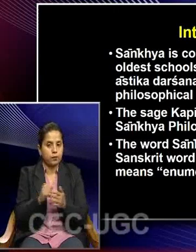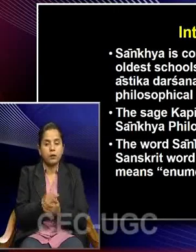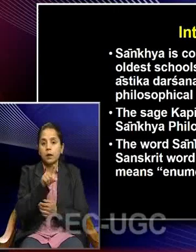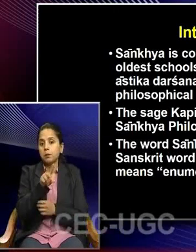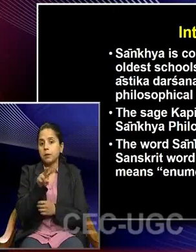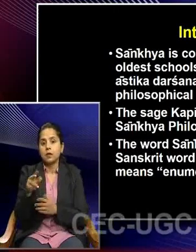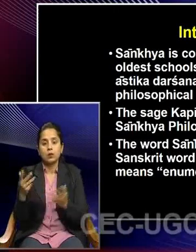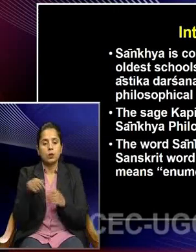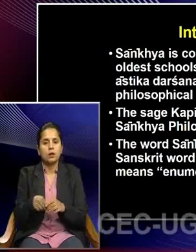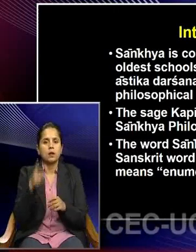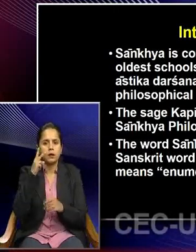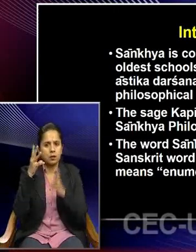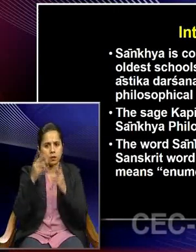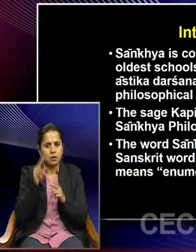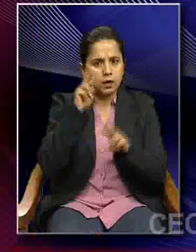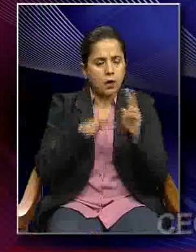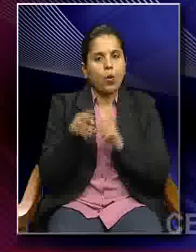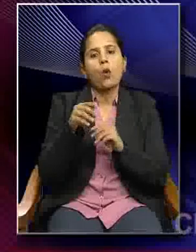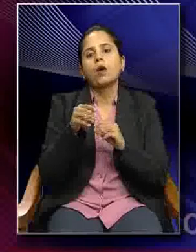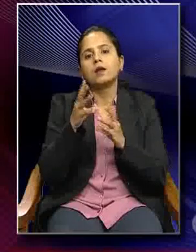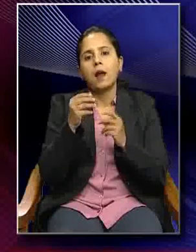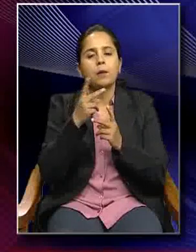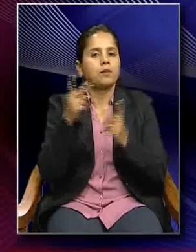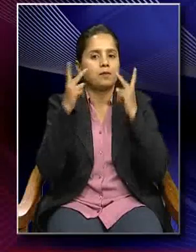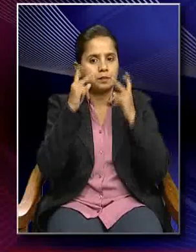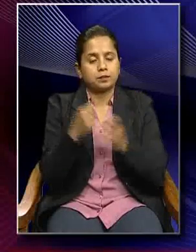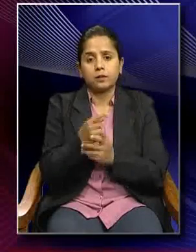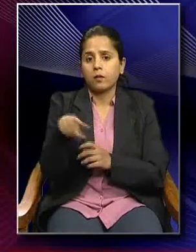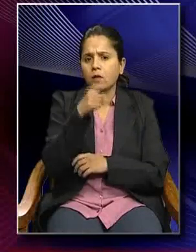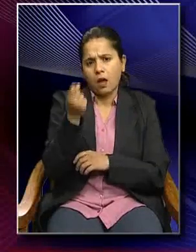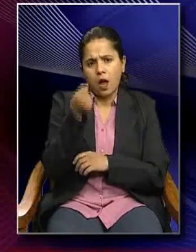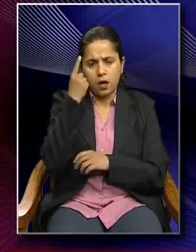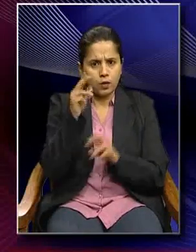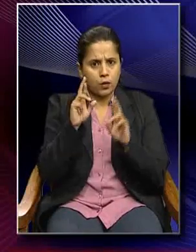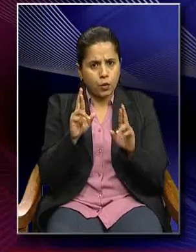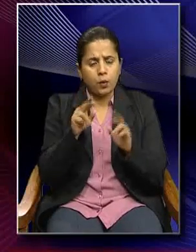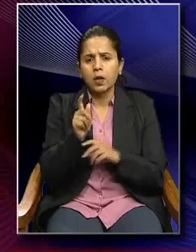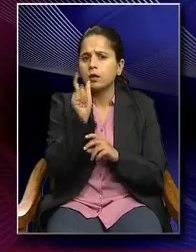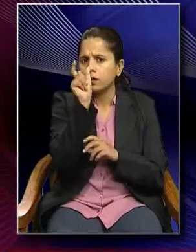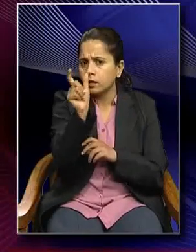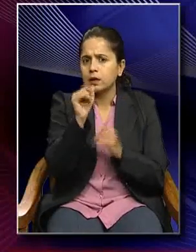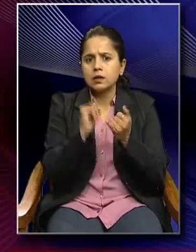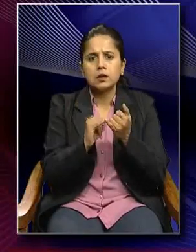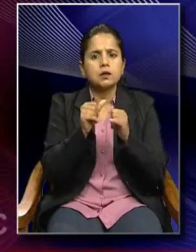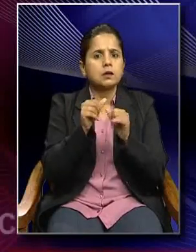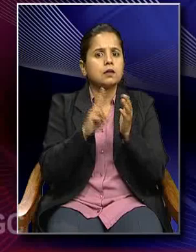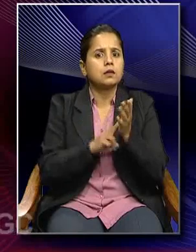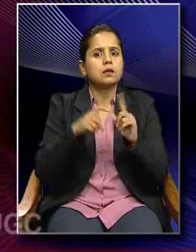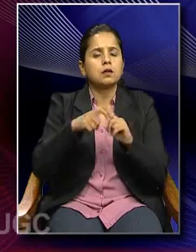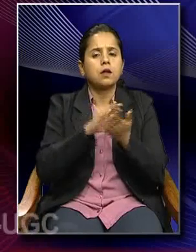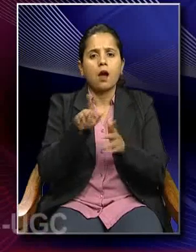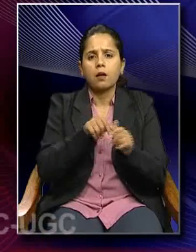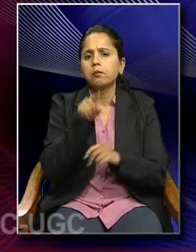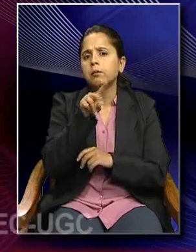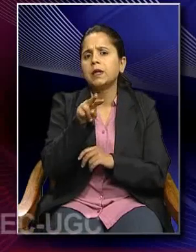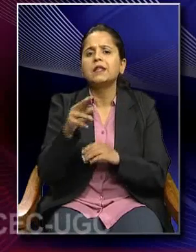means enumeration or number. So to understand what the term Sāṅkhya means, or where does